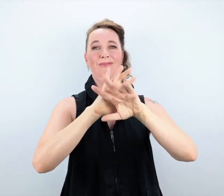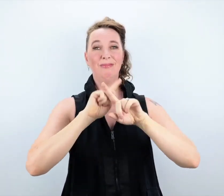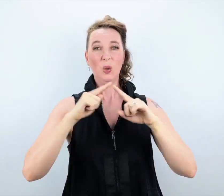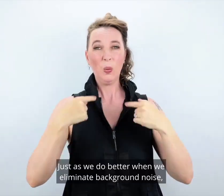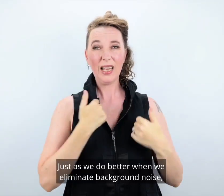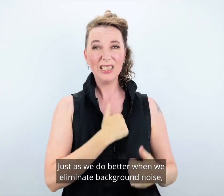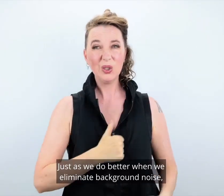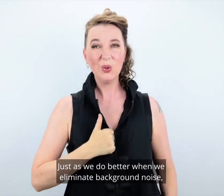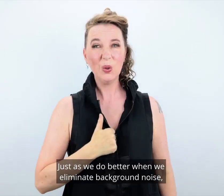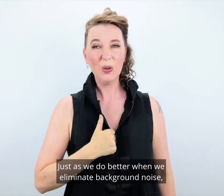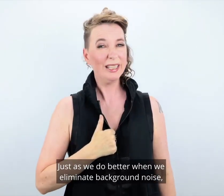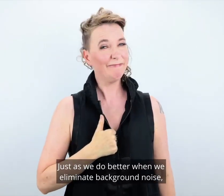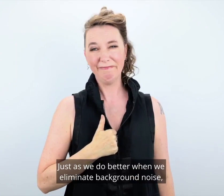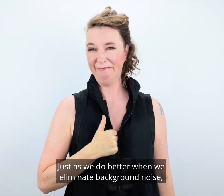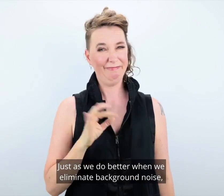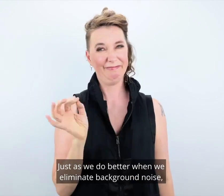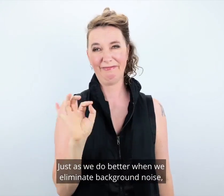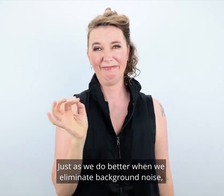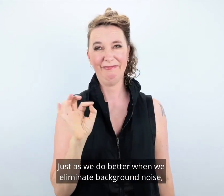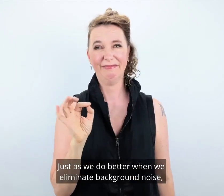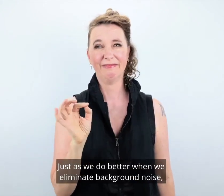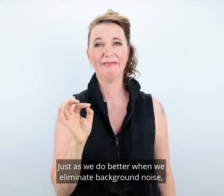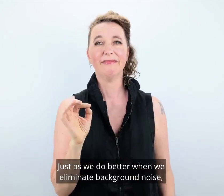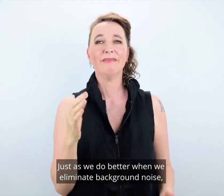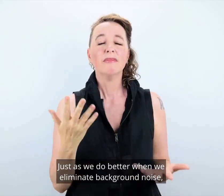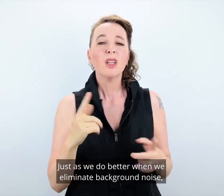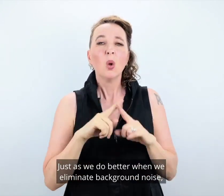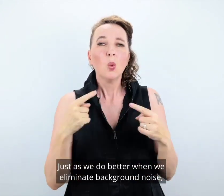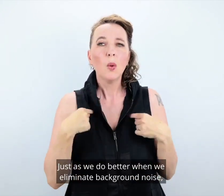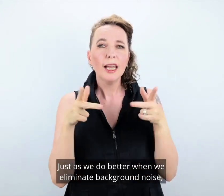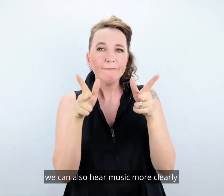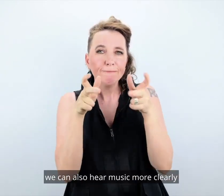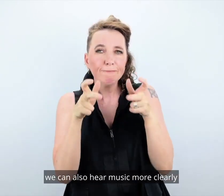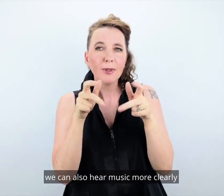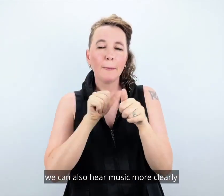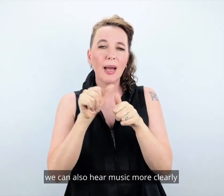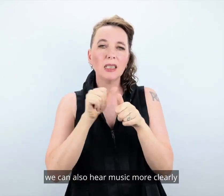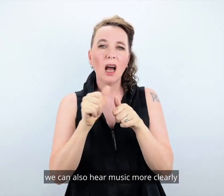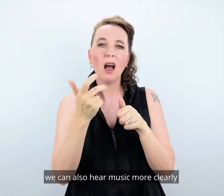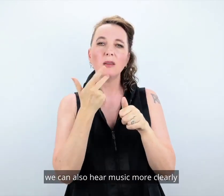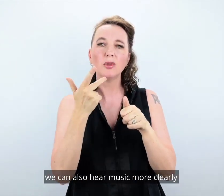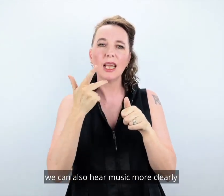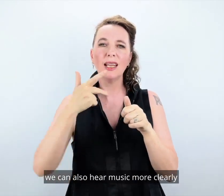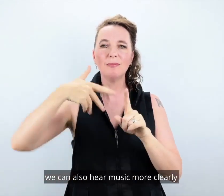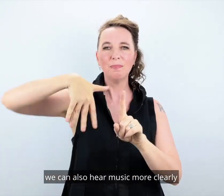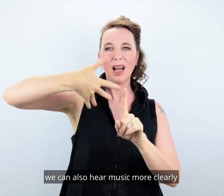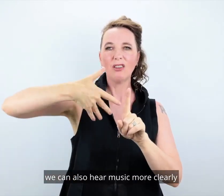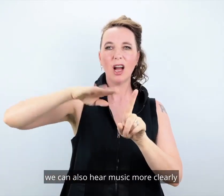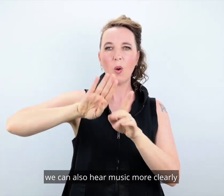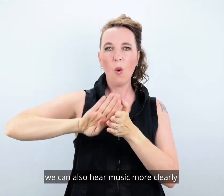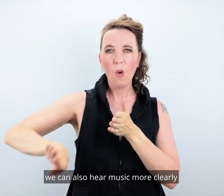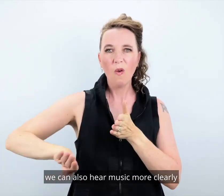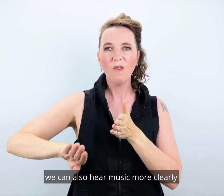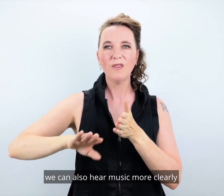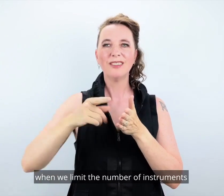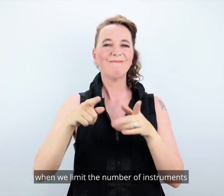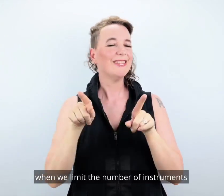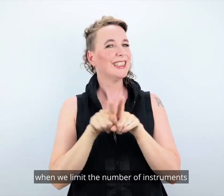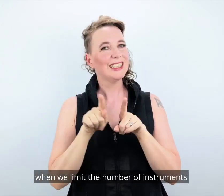Just as we do better when we eliminate background noise, we can also hear music more clearly when we